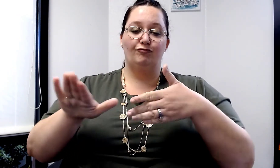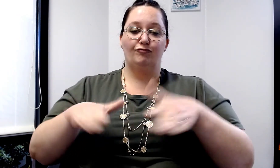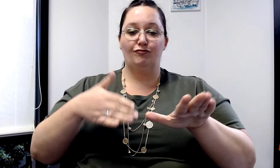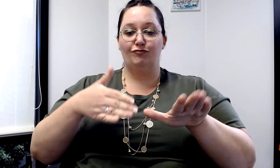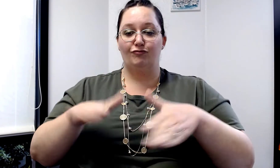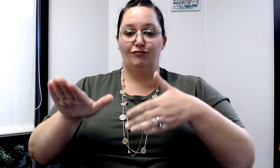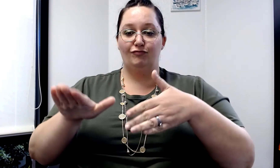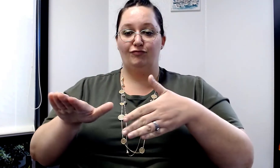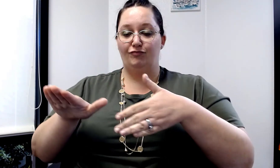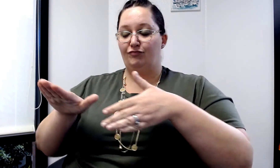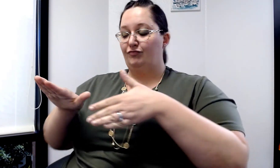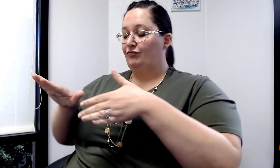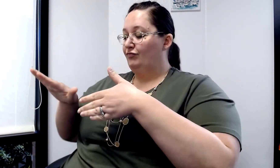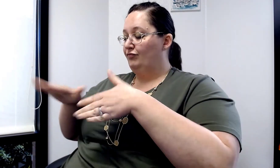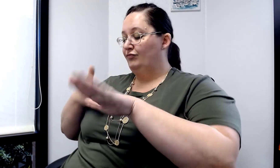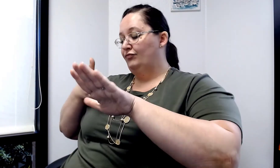Walk, number 42.